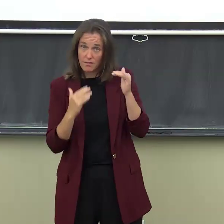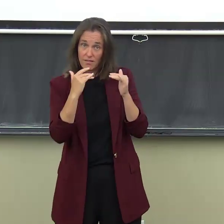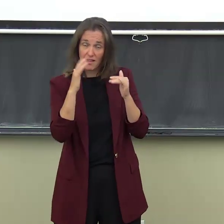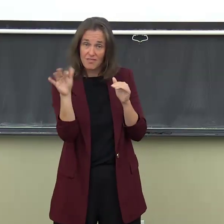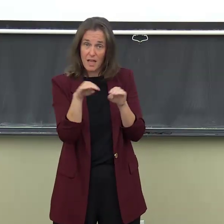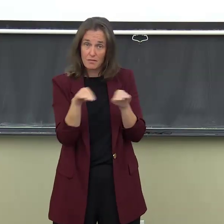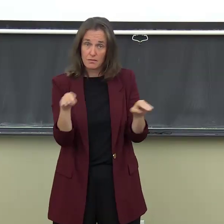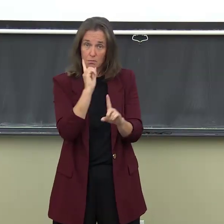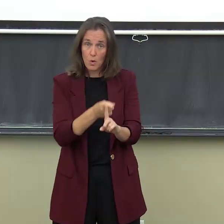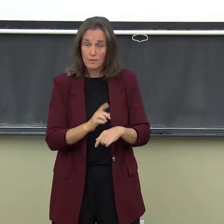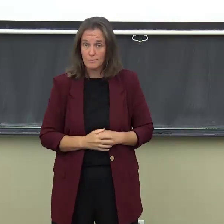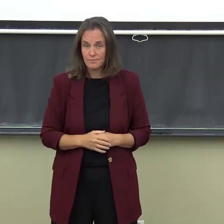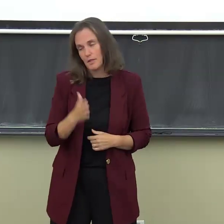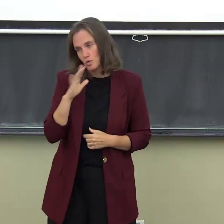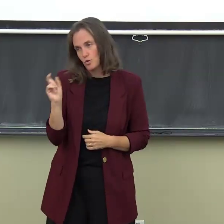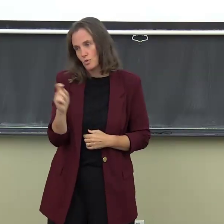very good question.